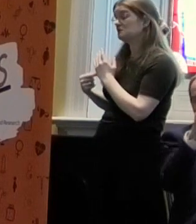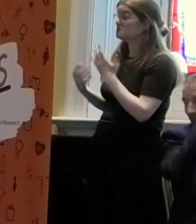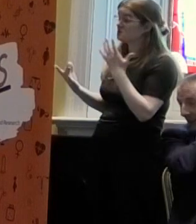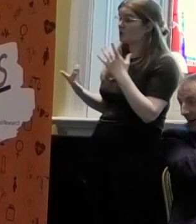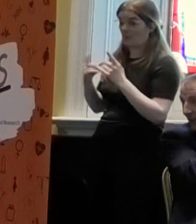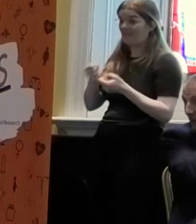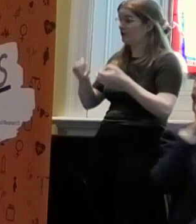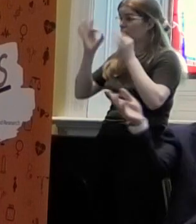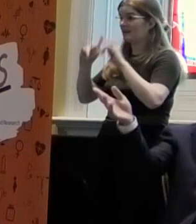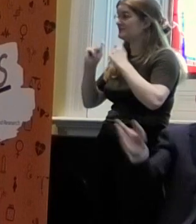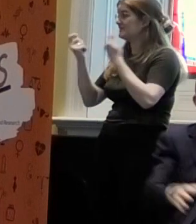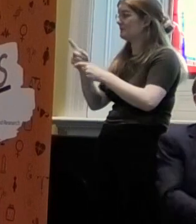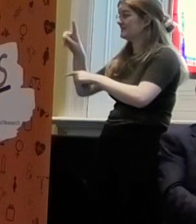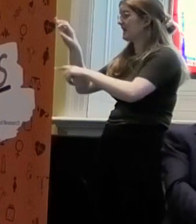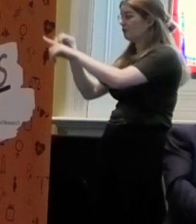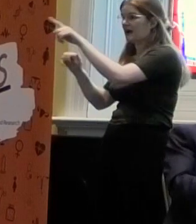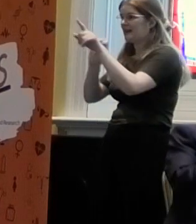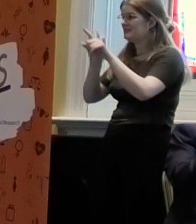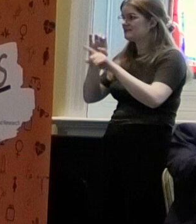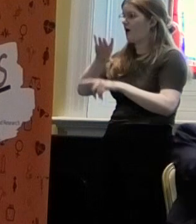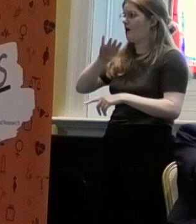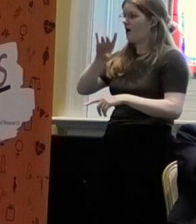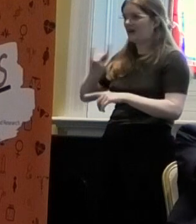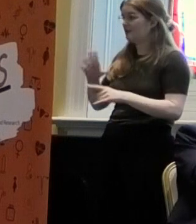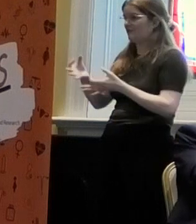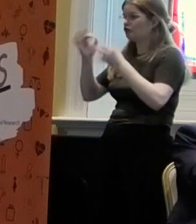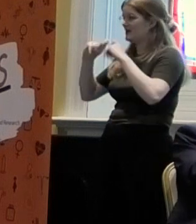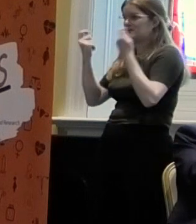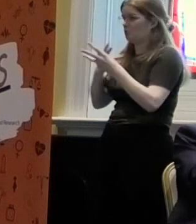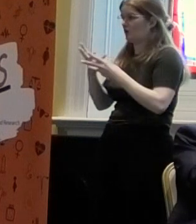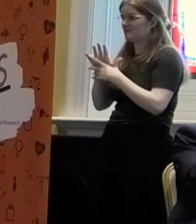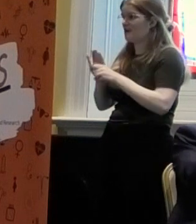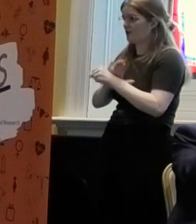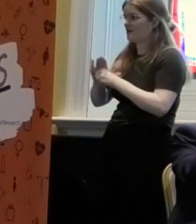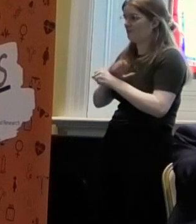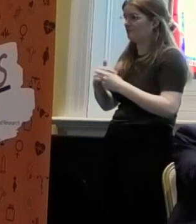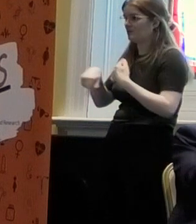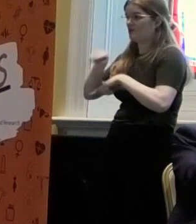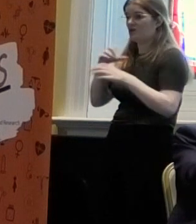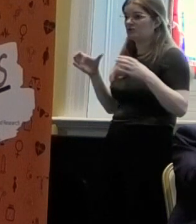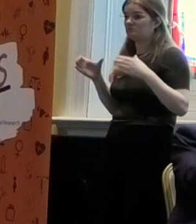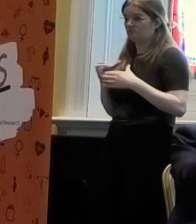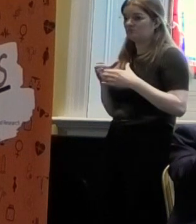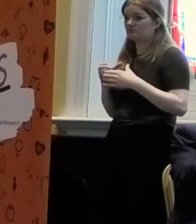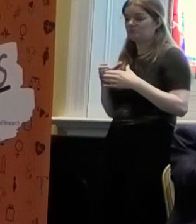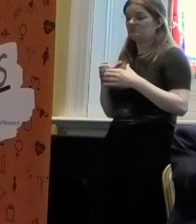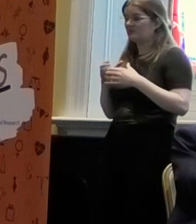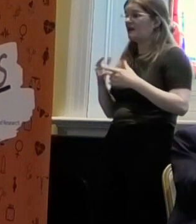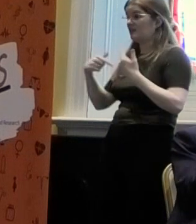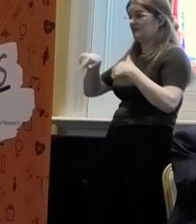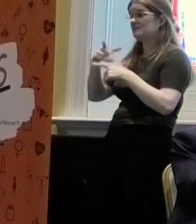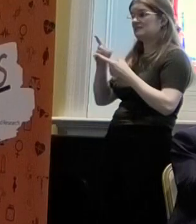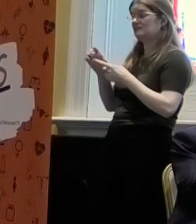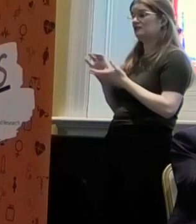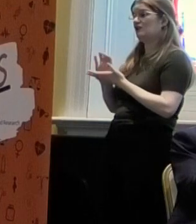like Elisa and Holly and Zara. We have. One of the great things we have with RCSI is in OBS and Gynae is they funded a